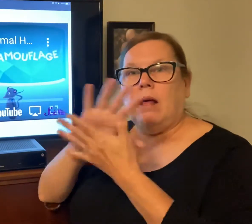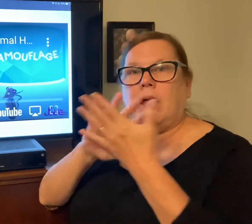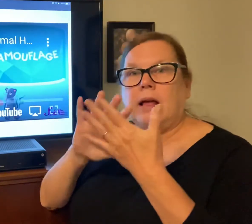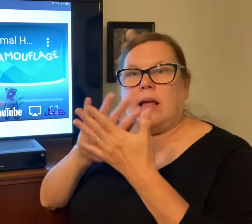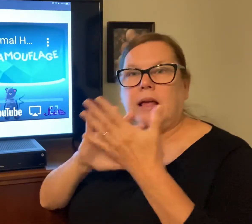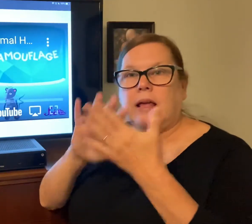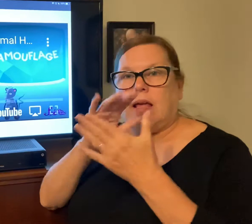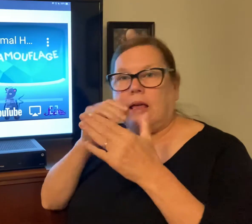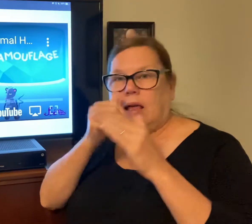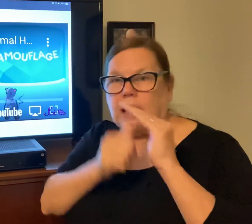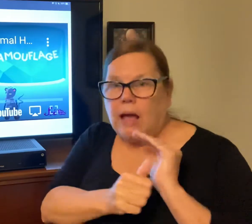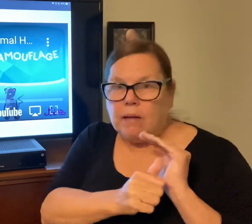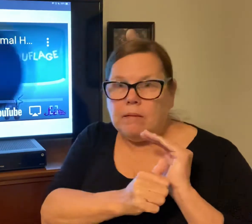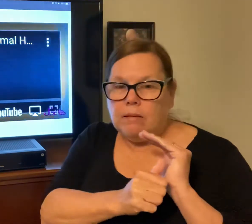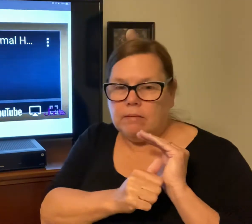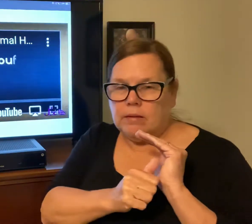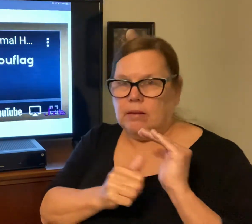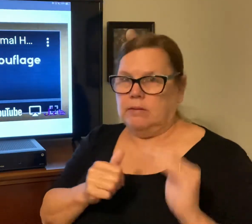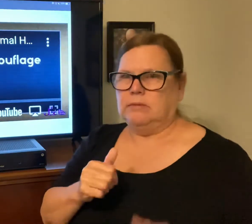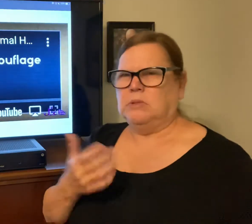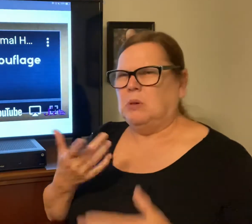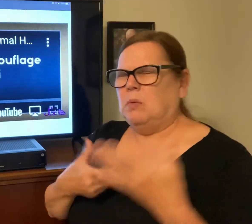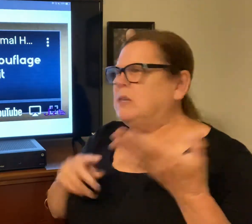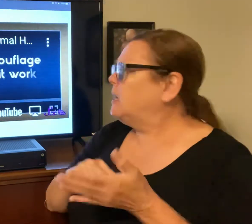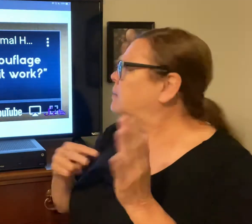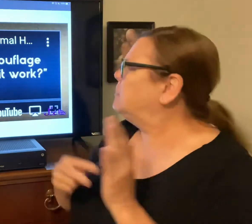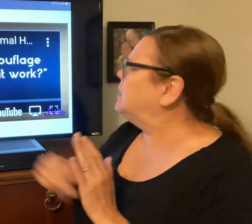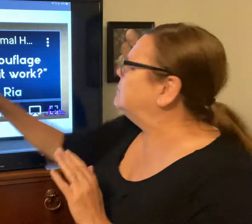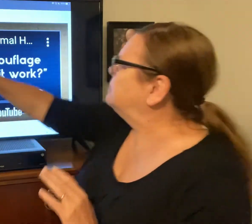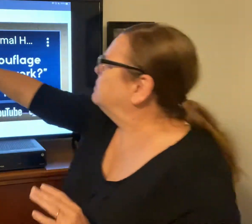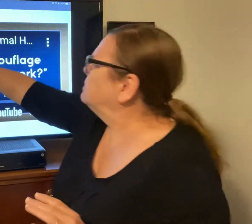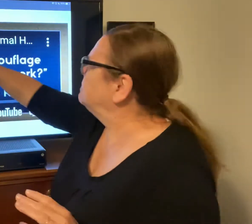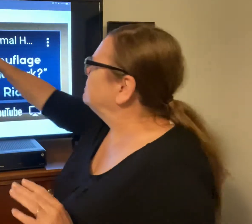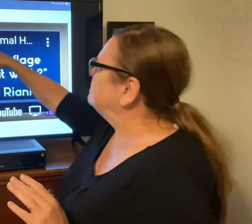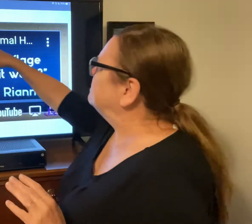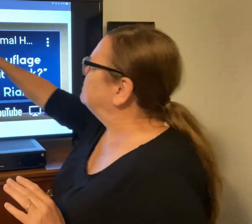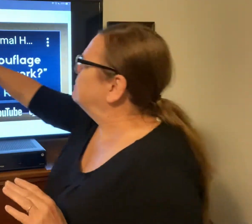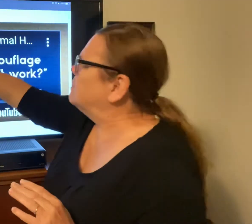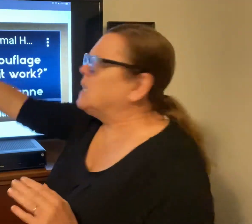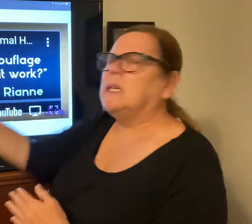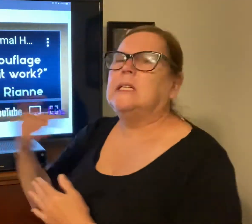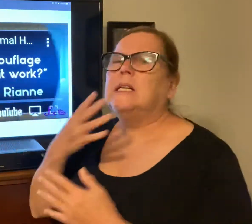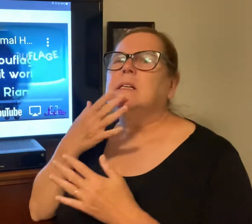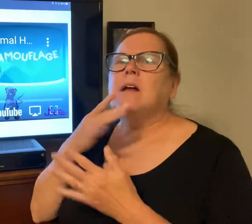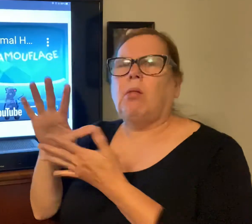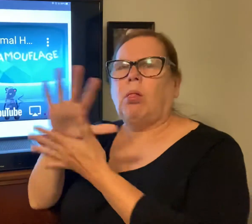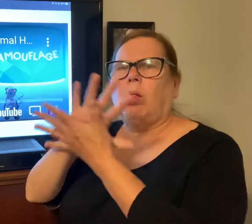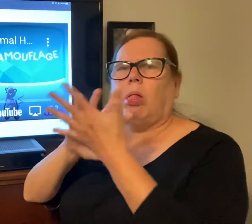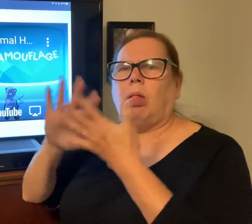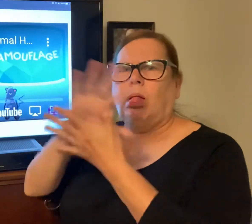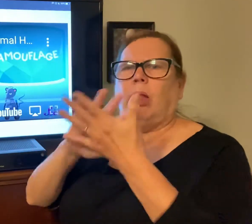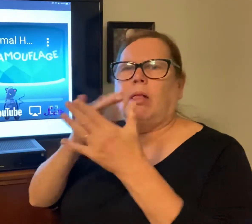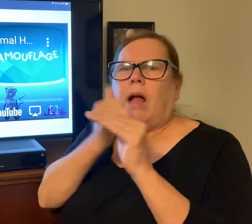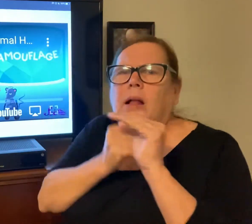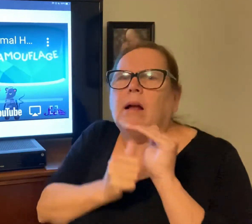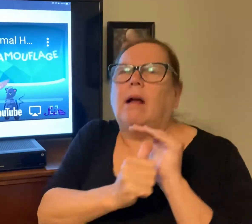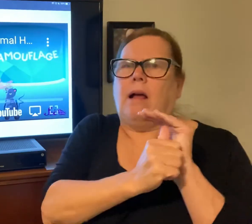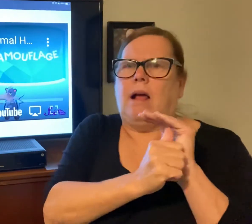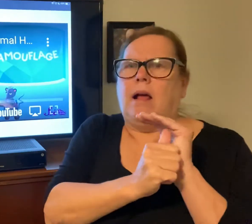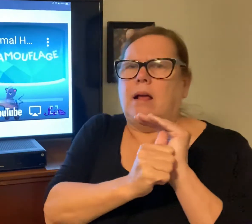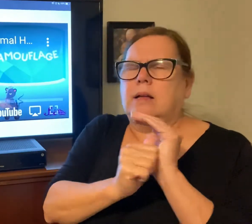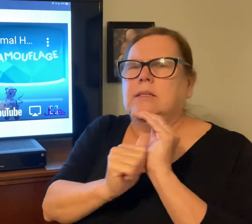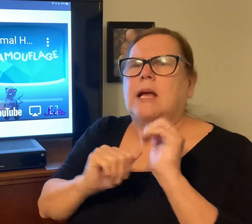viewer named Rianne wants to know, what is camouflage and how does it work? Great question. Camouflage is a way for animals